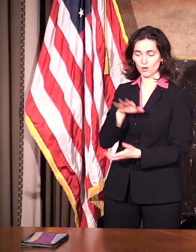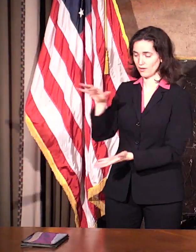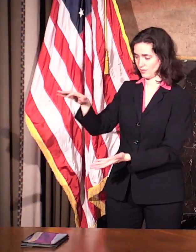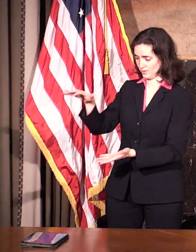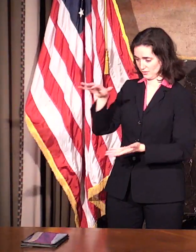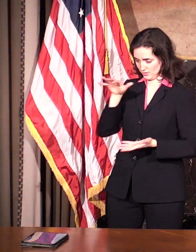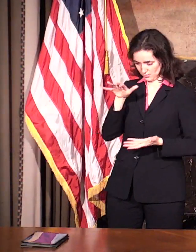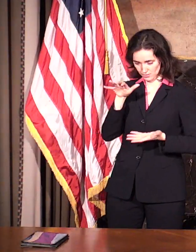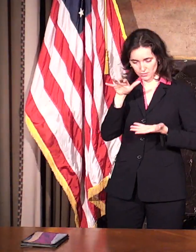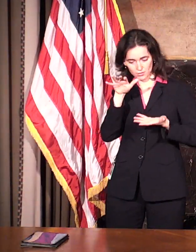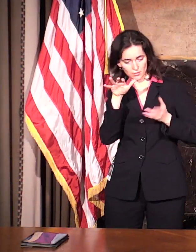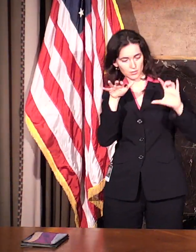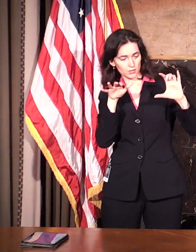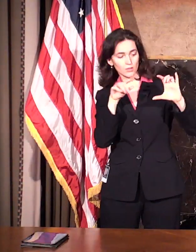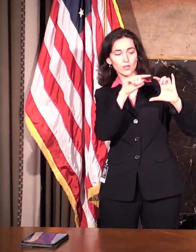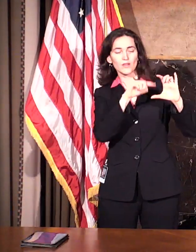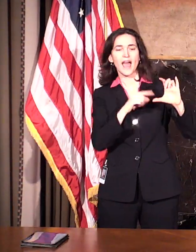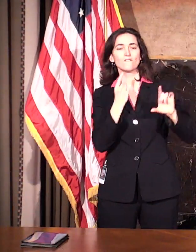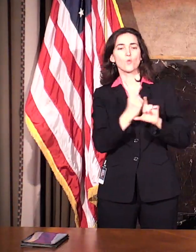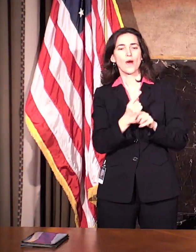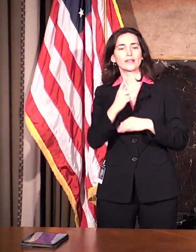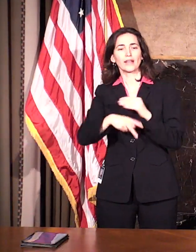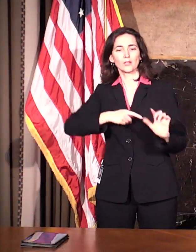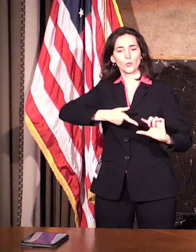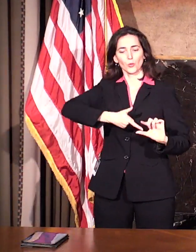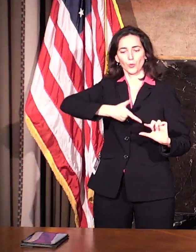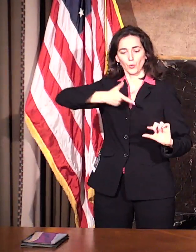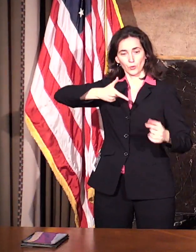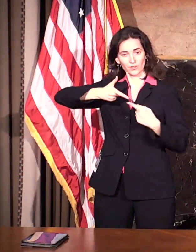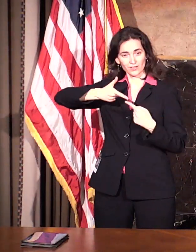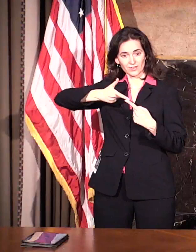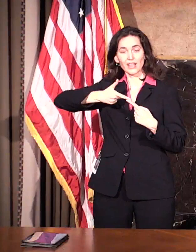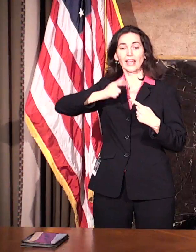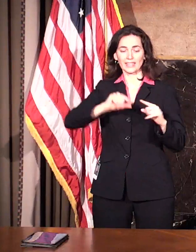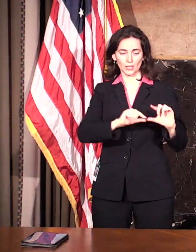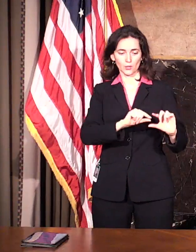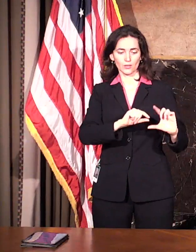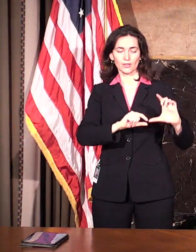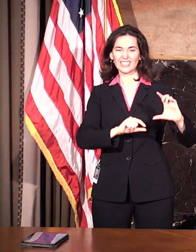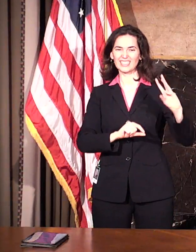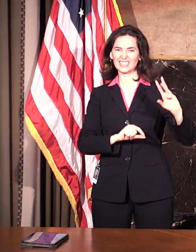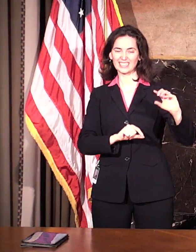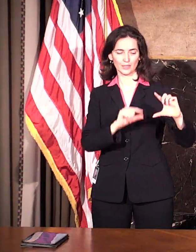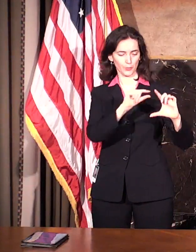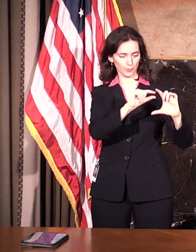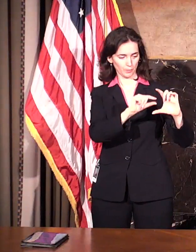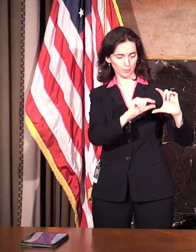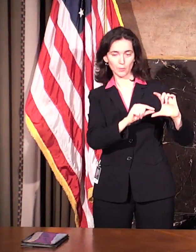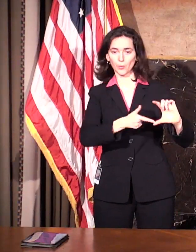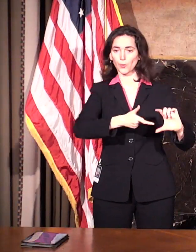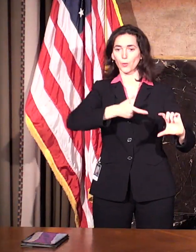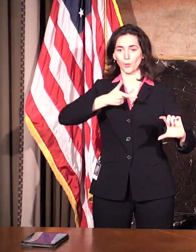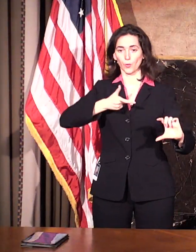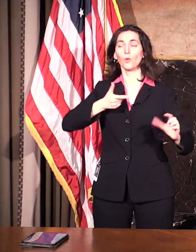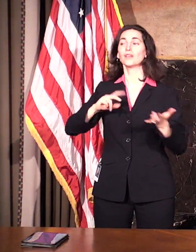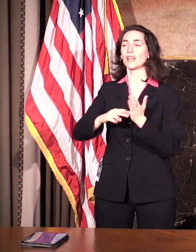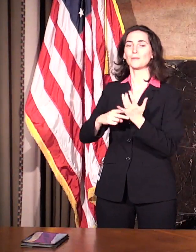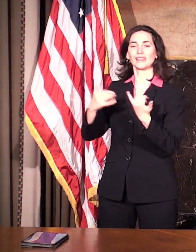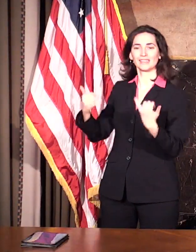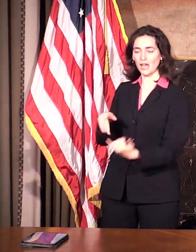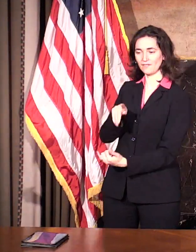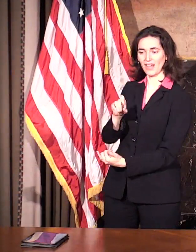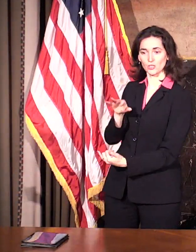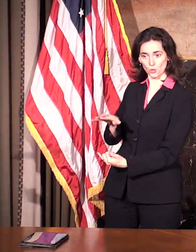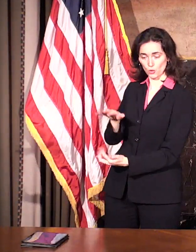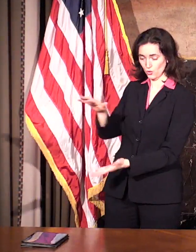low dead space syringes. So starting with this coming week, Pfizer allotments will account for 6 doses a vial,